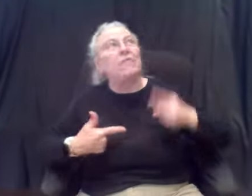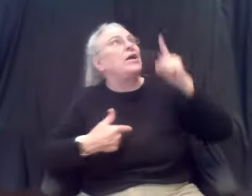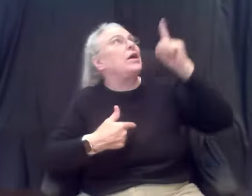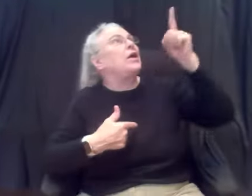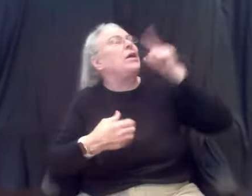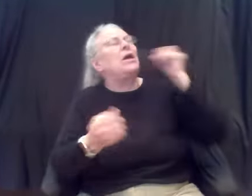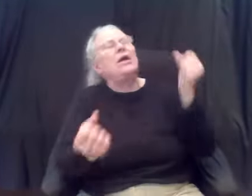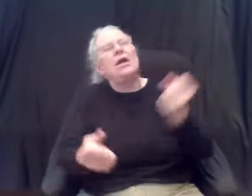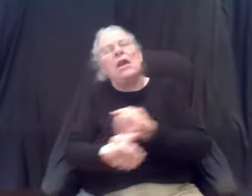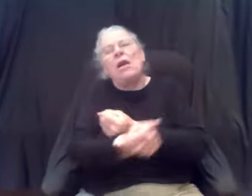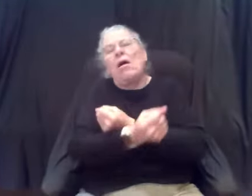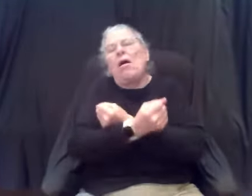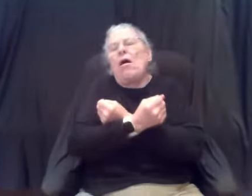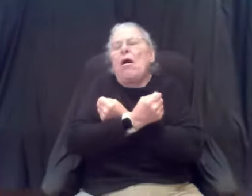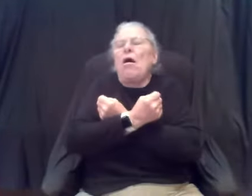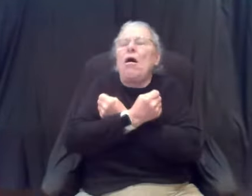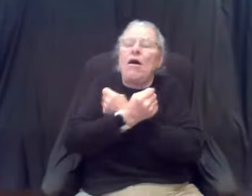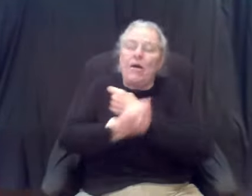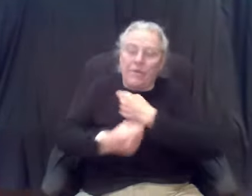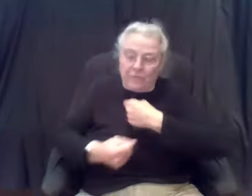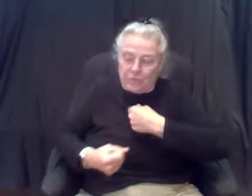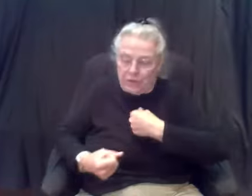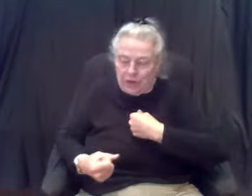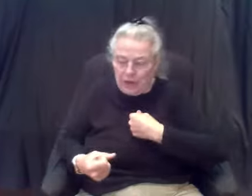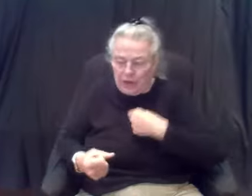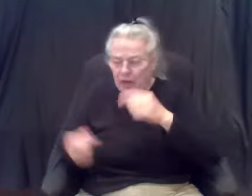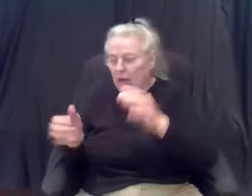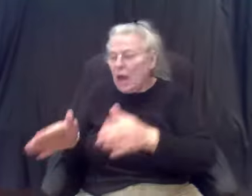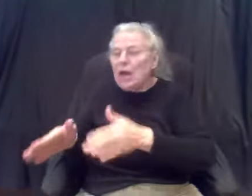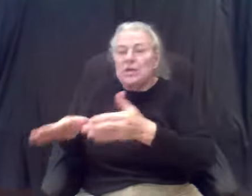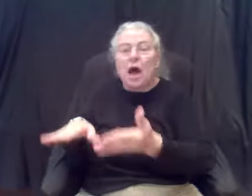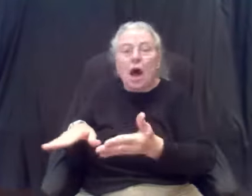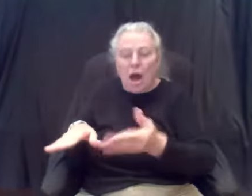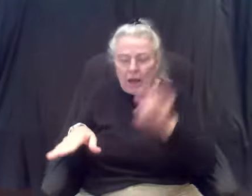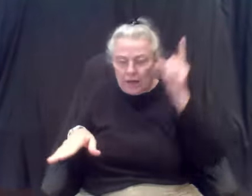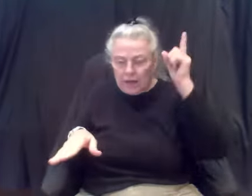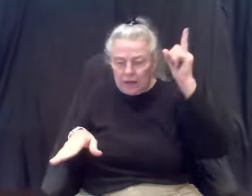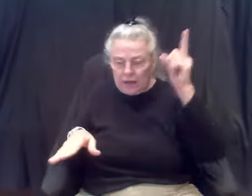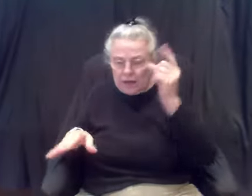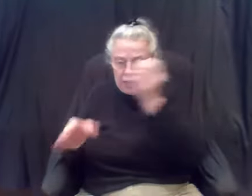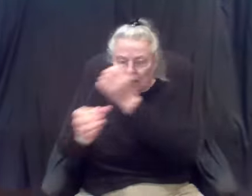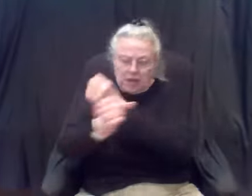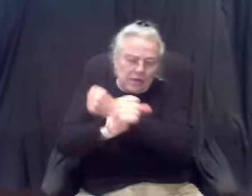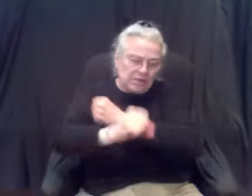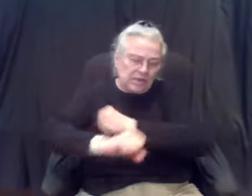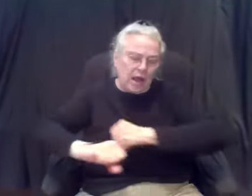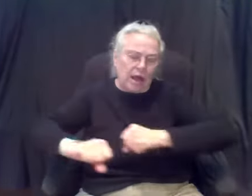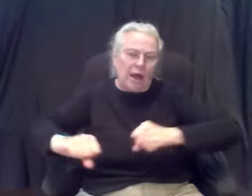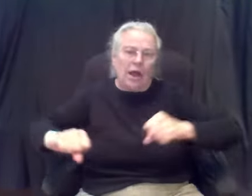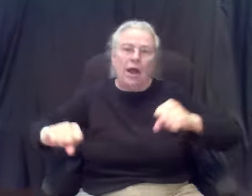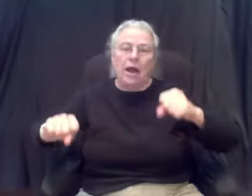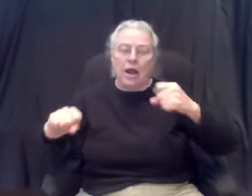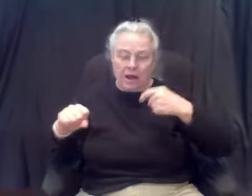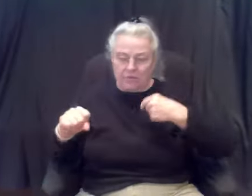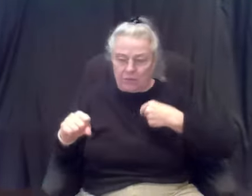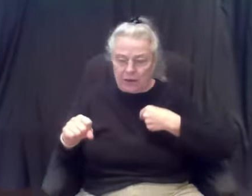Living, he loved me. Dying, he saved